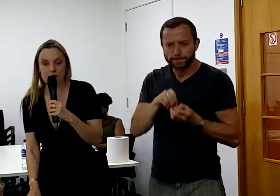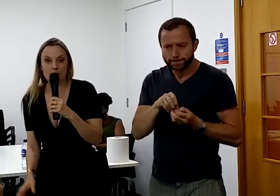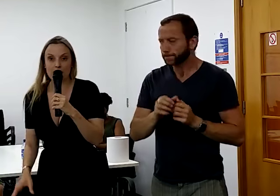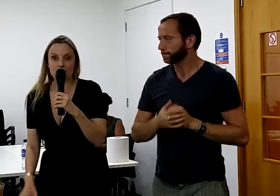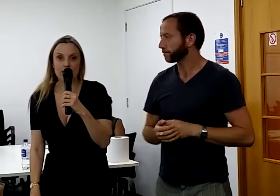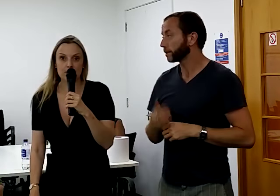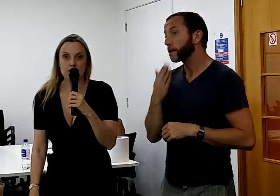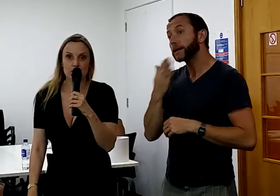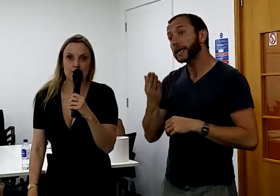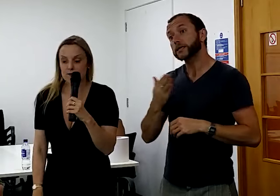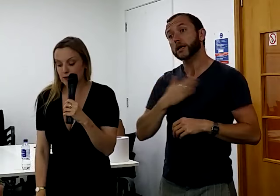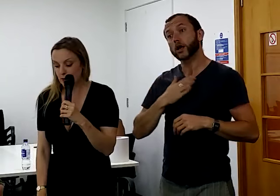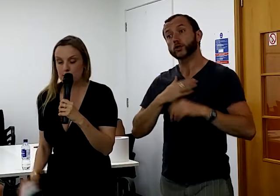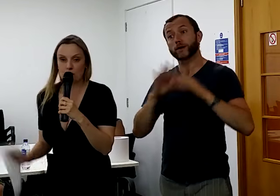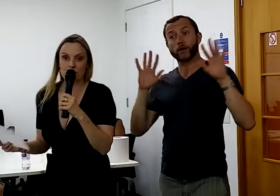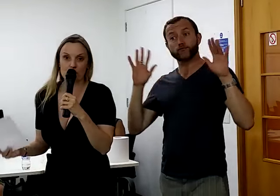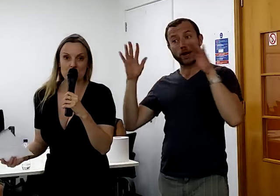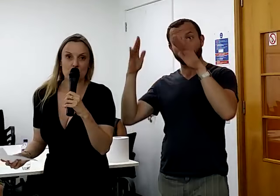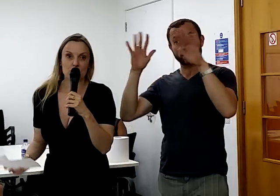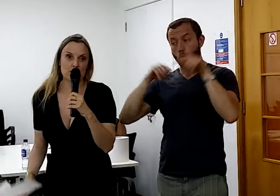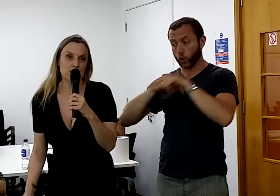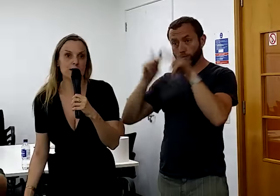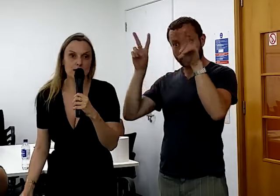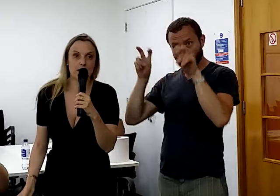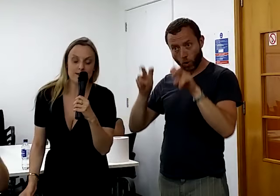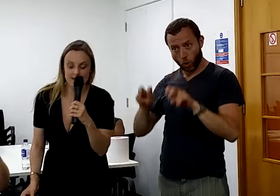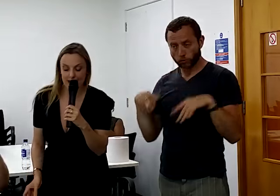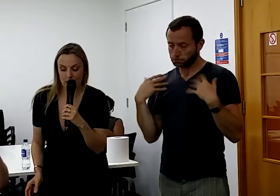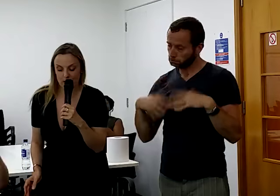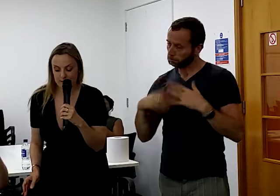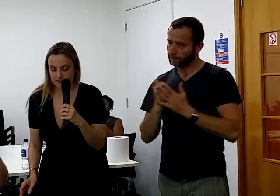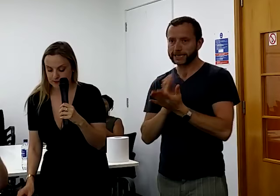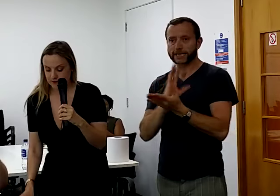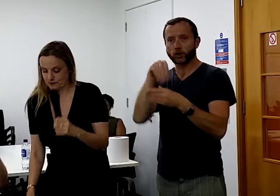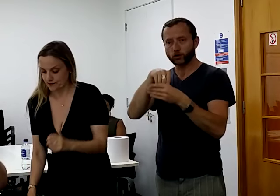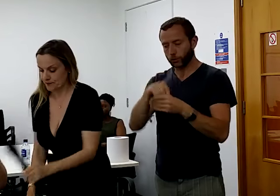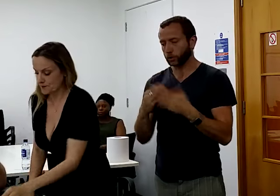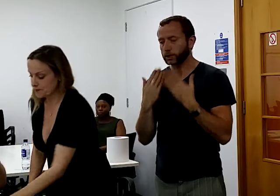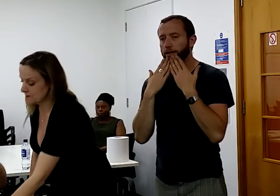we have a round of applause for the people who have made contributions.